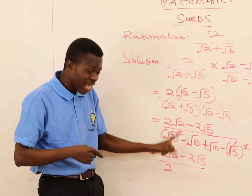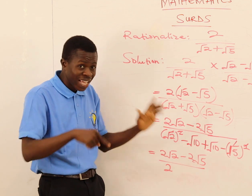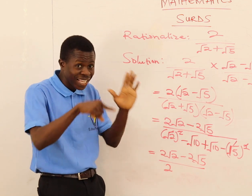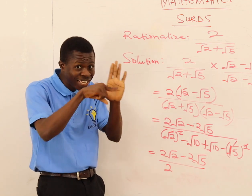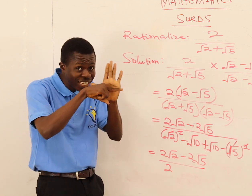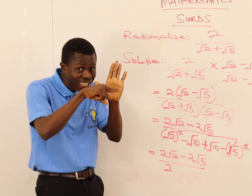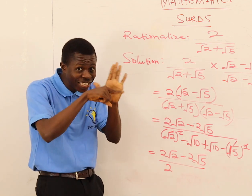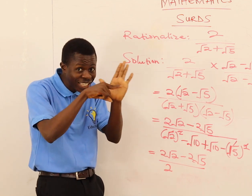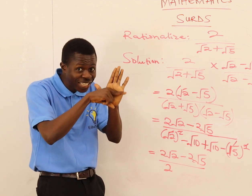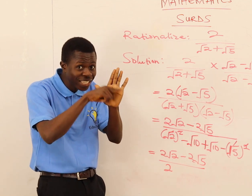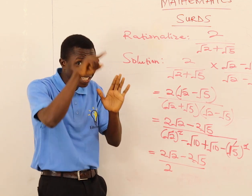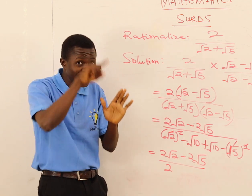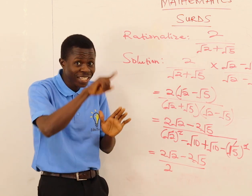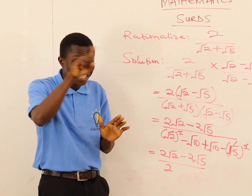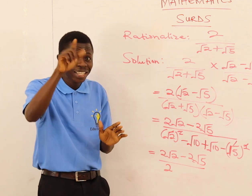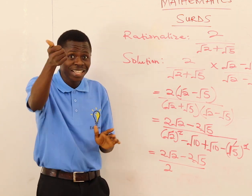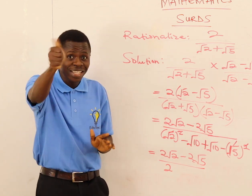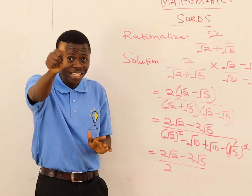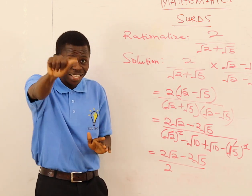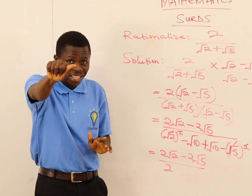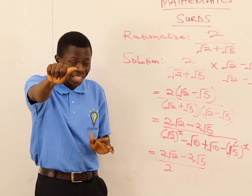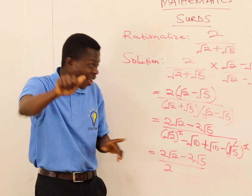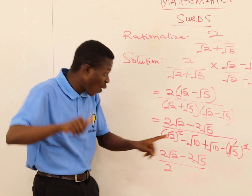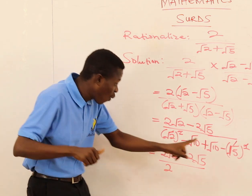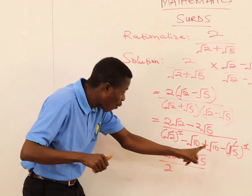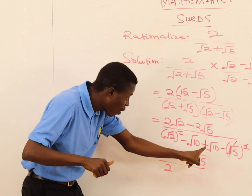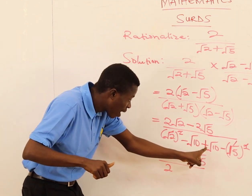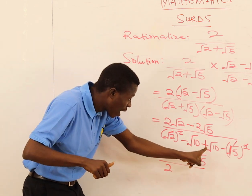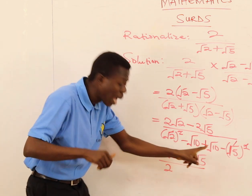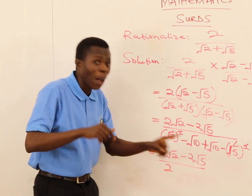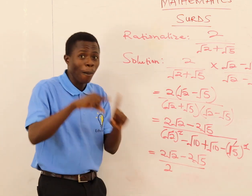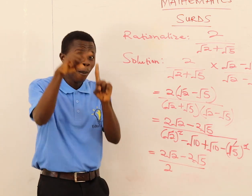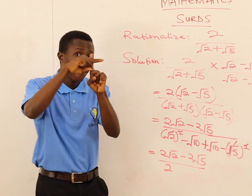Now what do you see there when you cancel the square root sign and then the power?